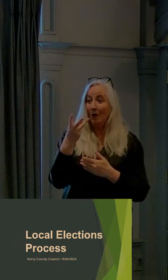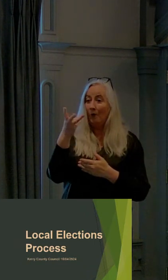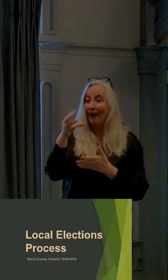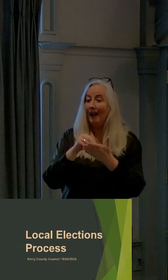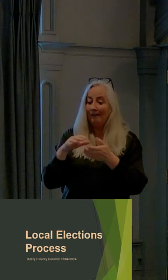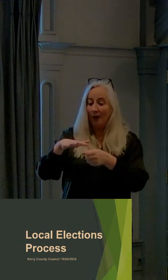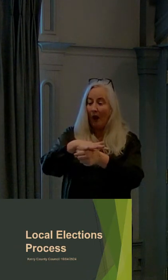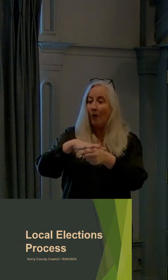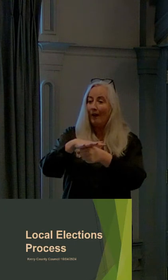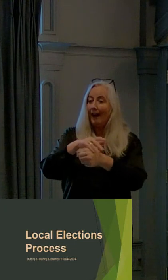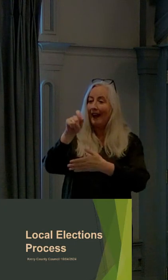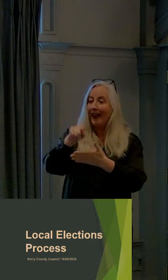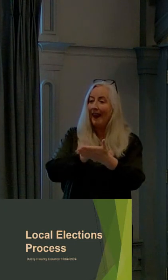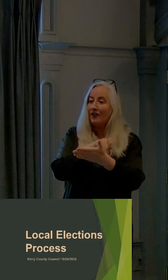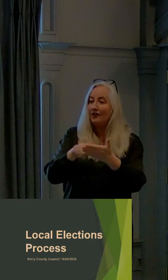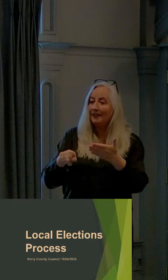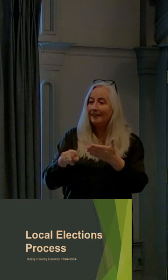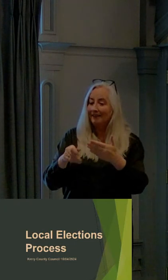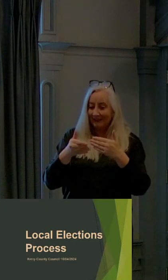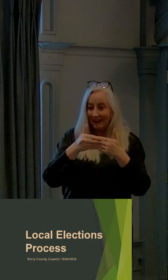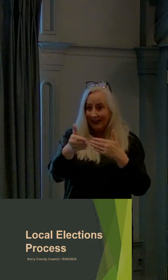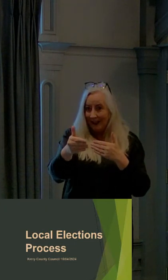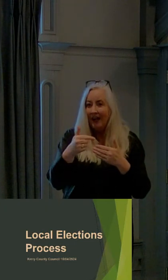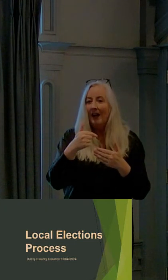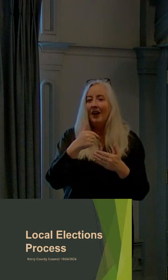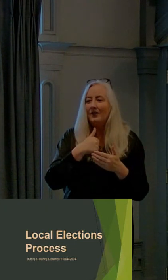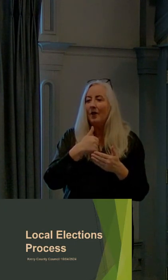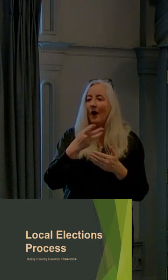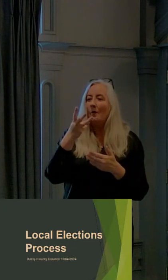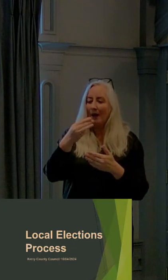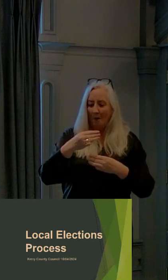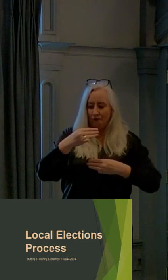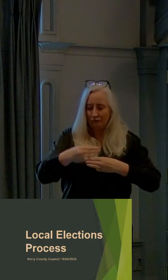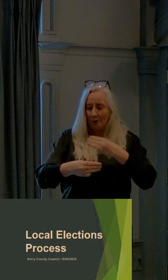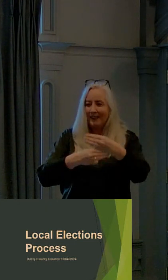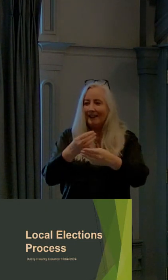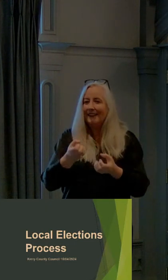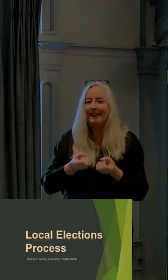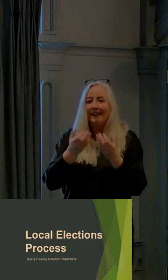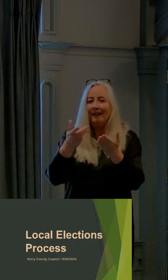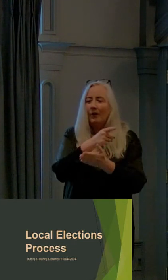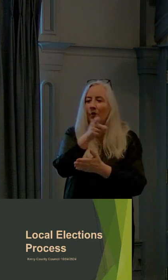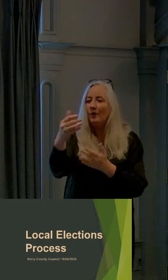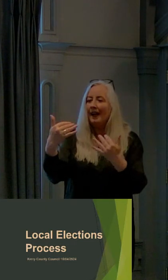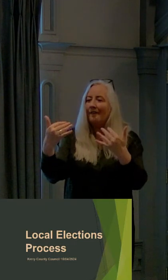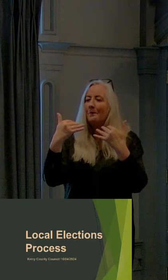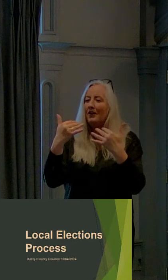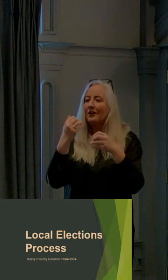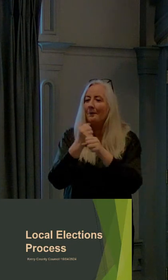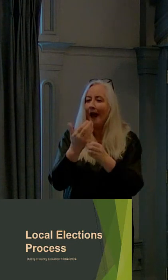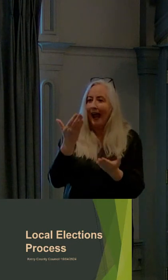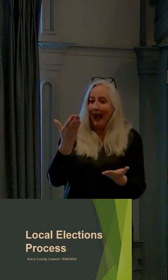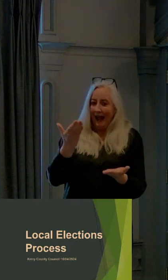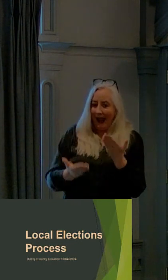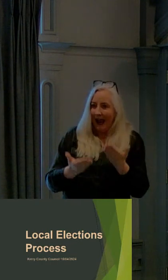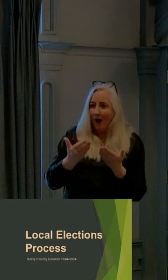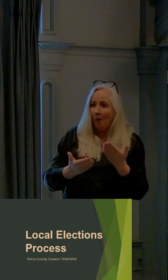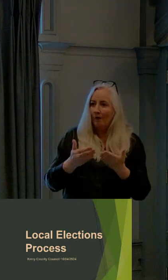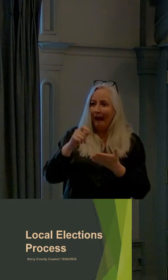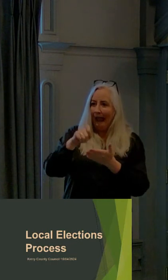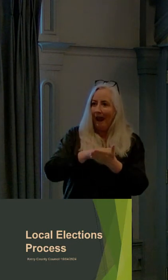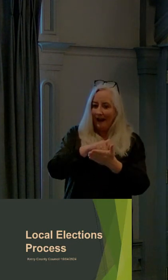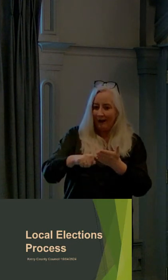and I'd go into the process, give you a bit of information in relation to the nuts and bolts, which might be